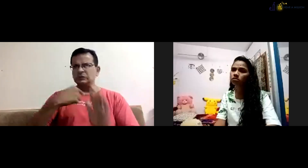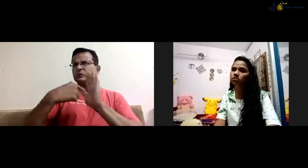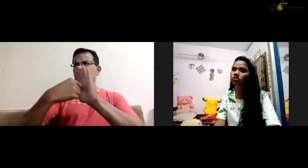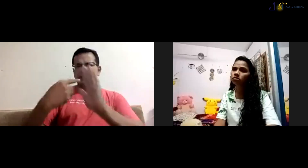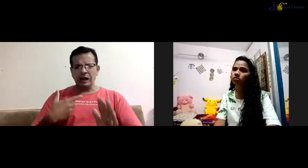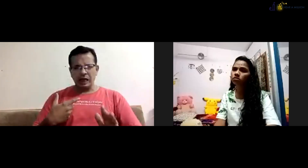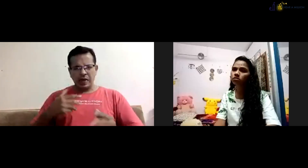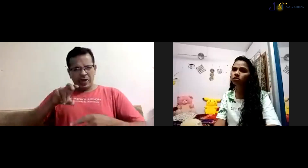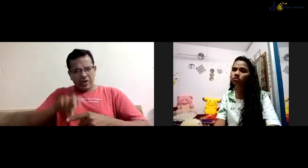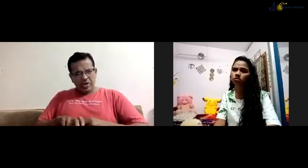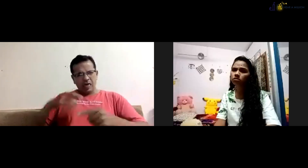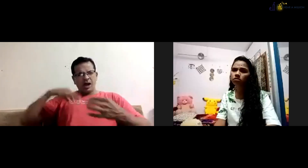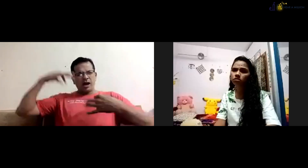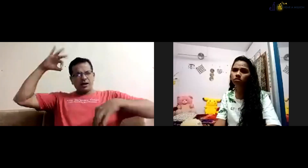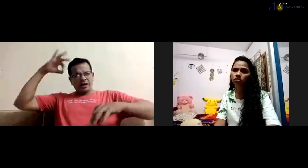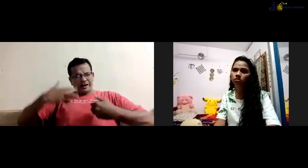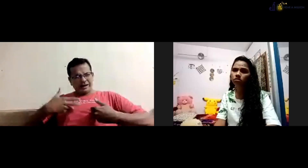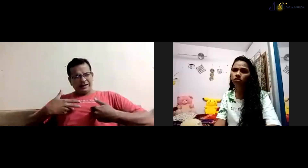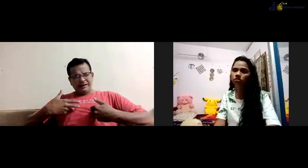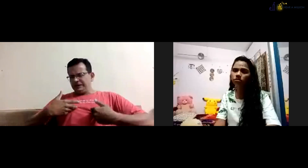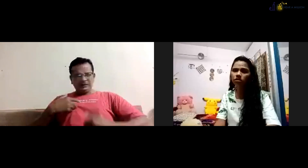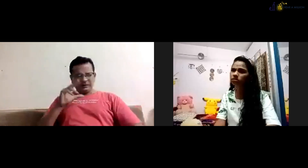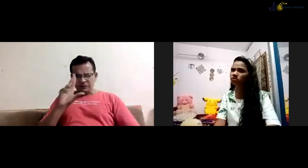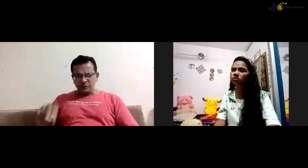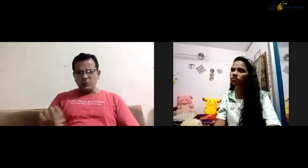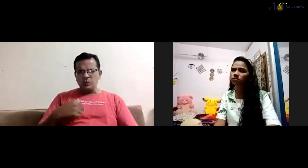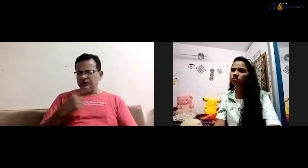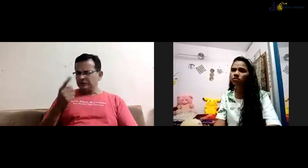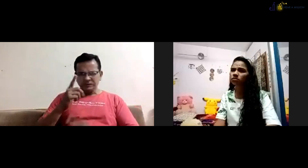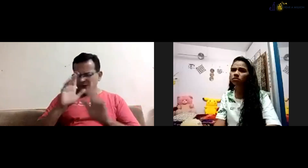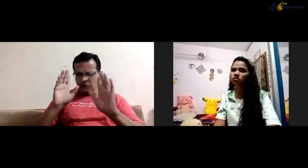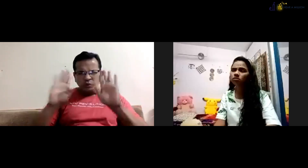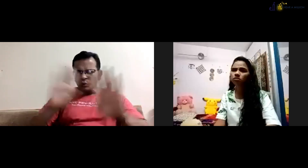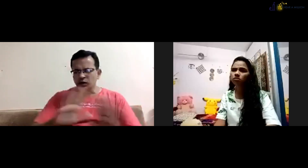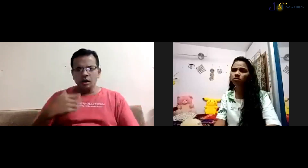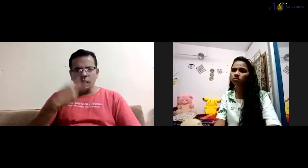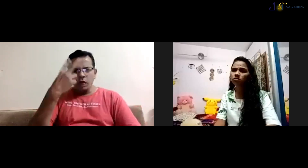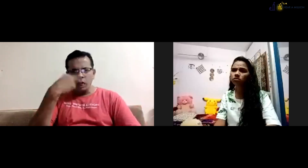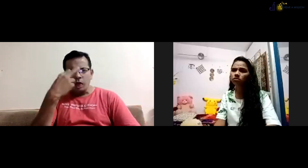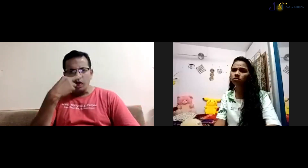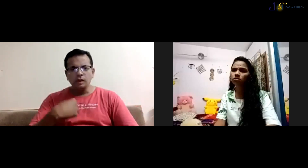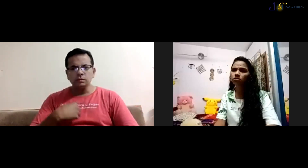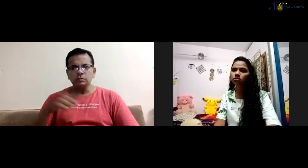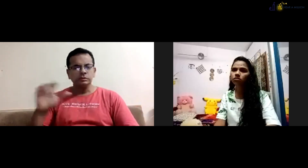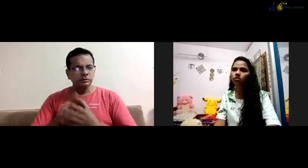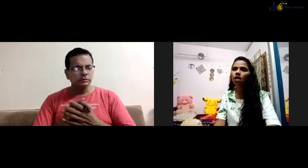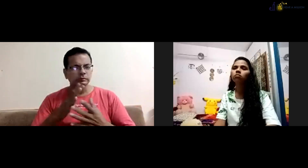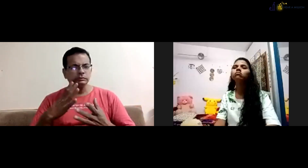work," and I was like, "No, I'm feeling shy. I have to sit on the wheelchair and doing